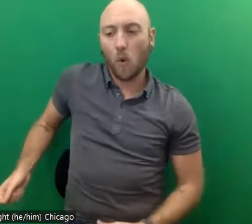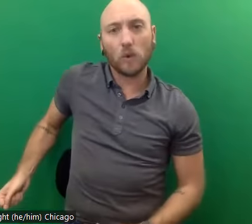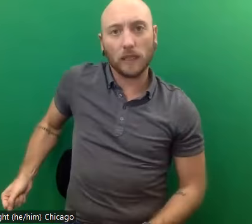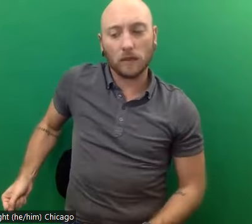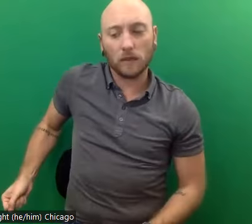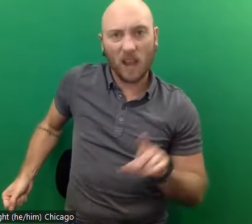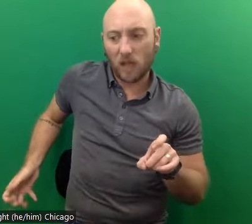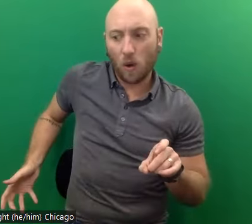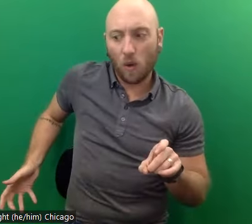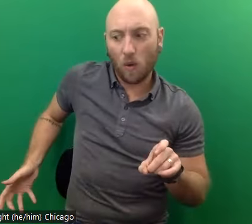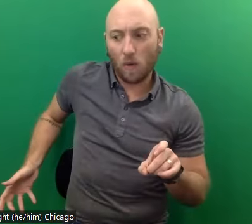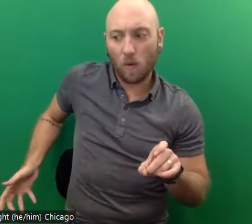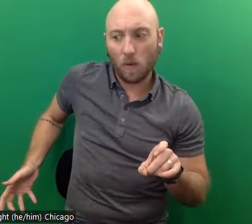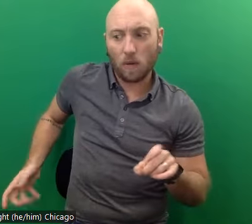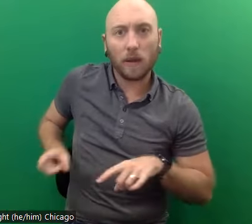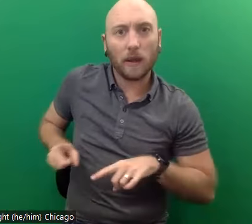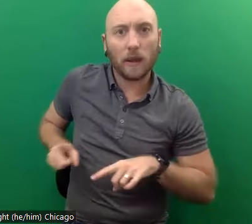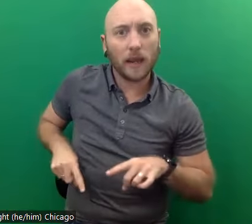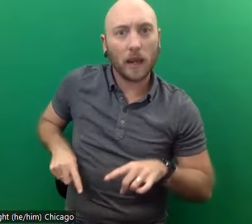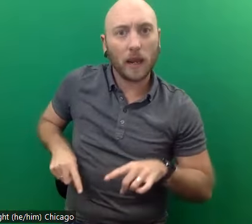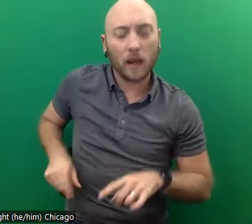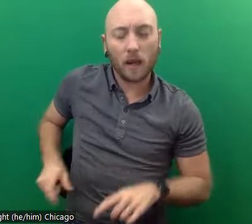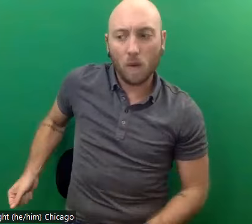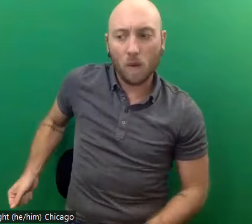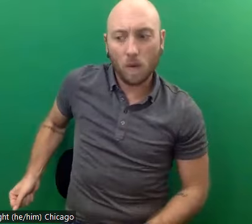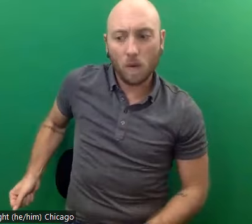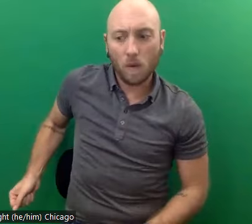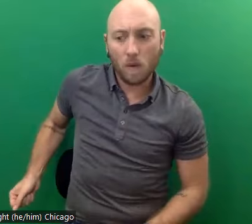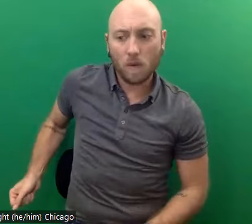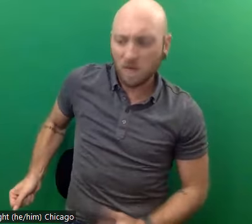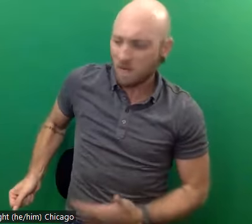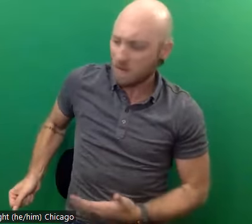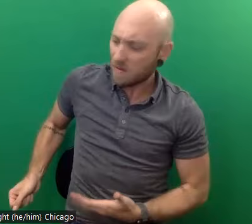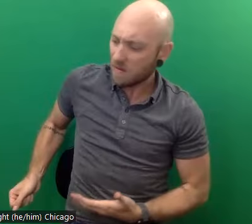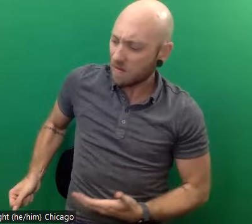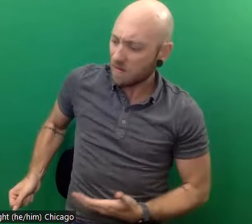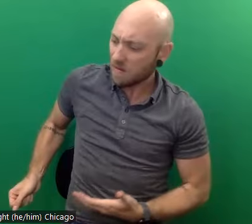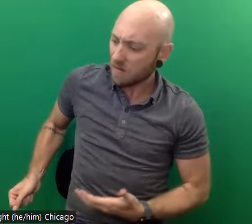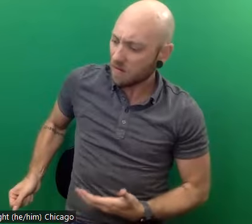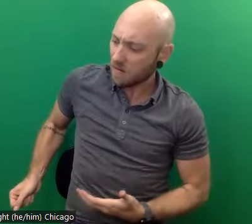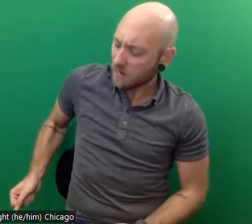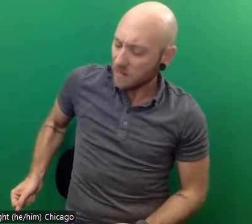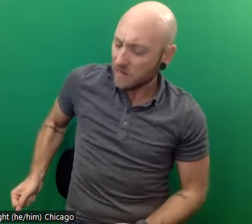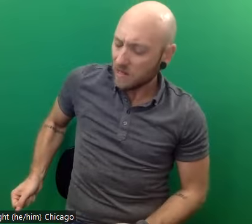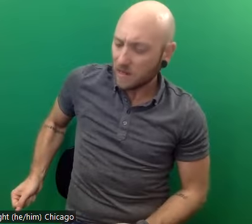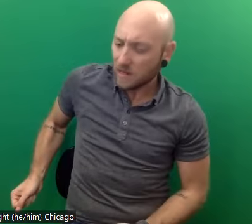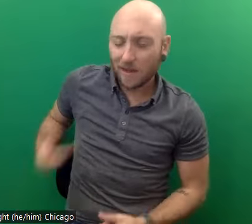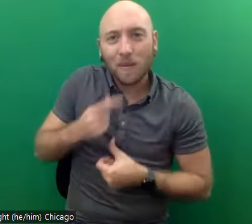on that bridge, and I can't let go. And I remember telling myself, you know, you can't even do that right.